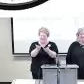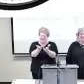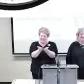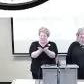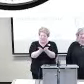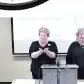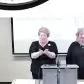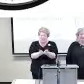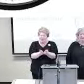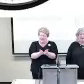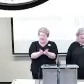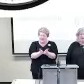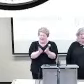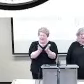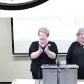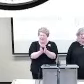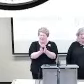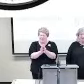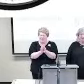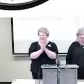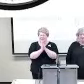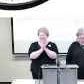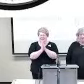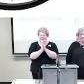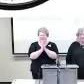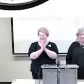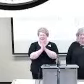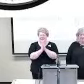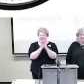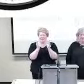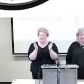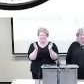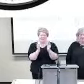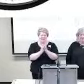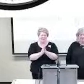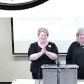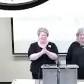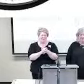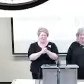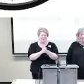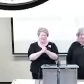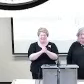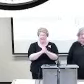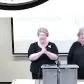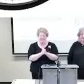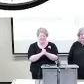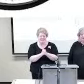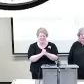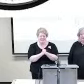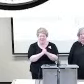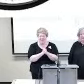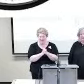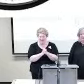this thing that is a tool it is powerful think of all the idioms we have with the word time time